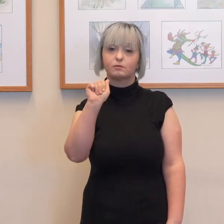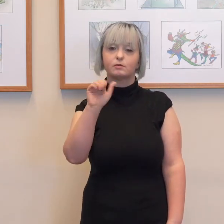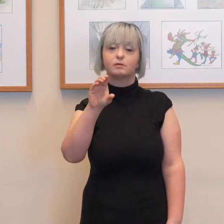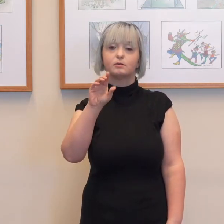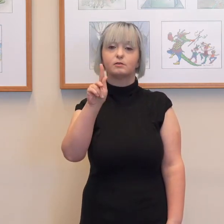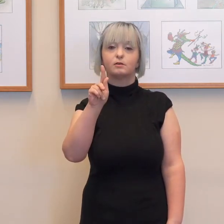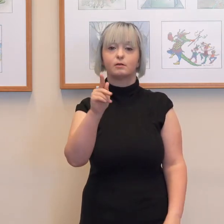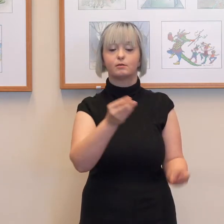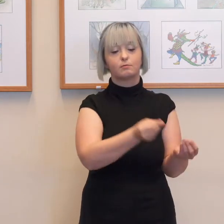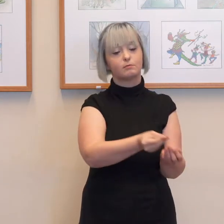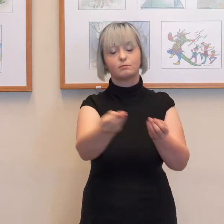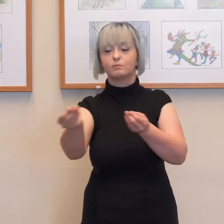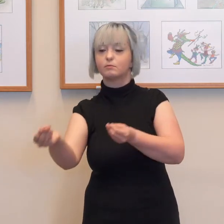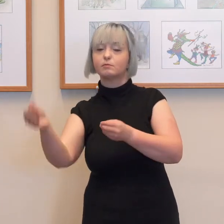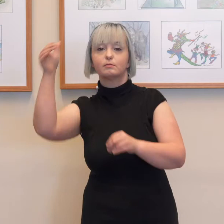market.